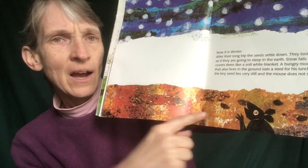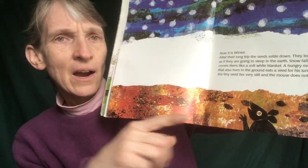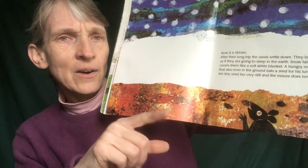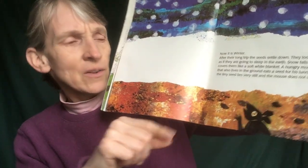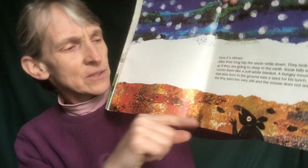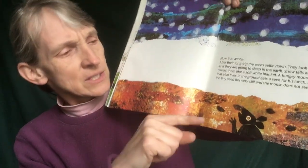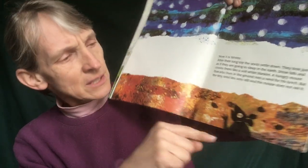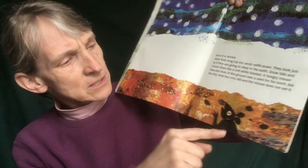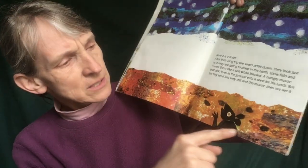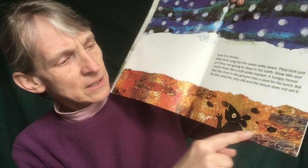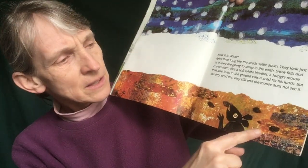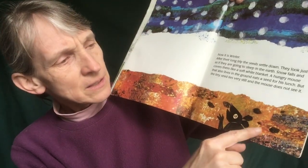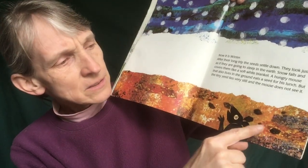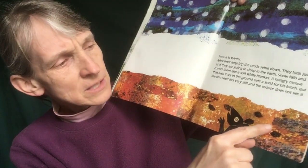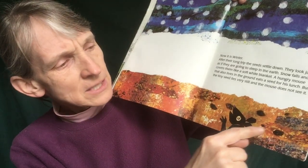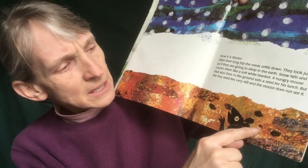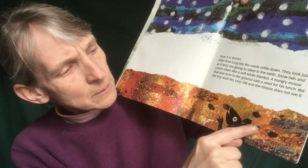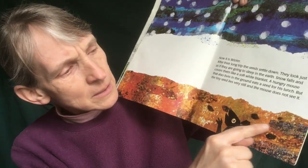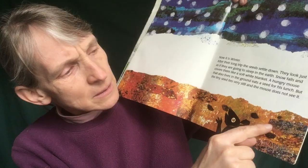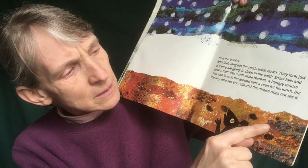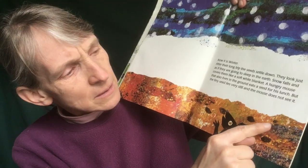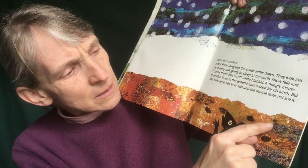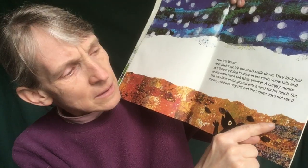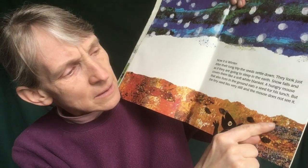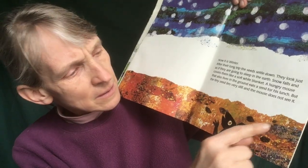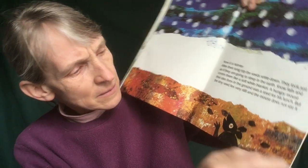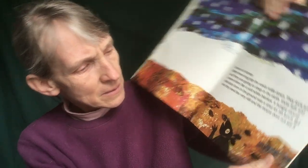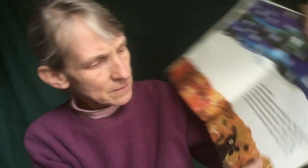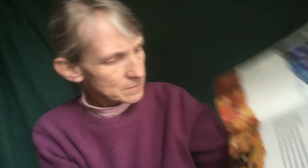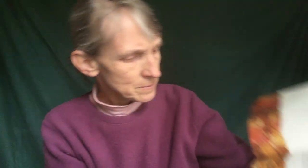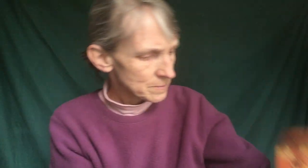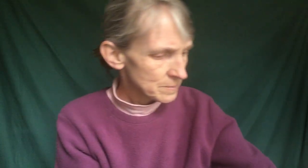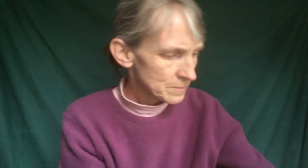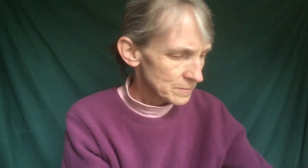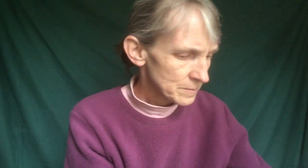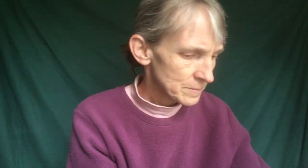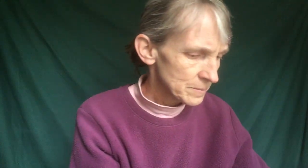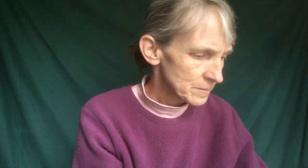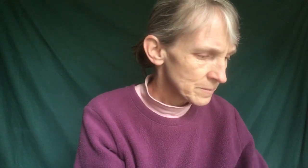are all the seeds. There's the tiny one. There.